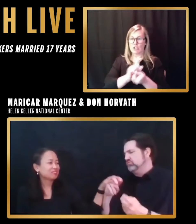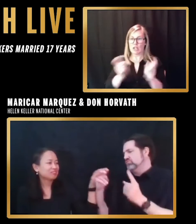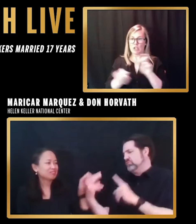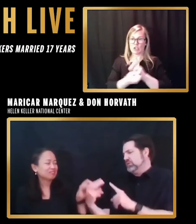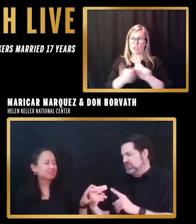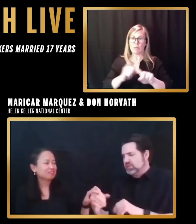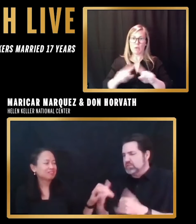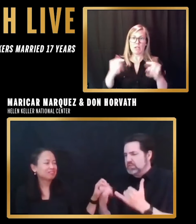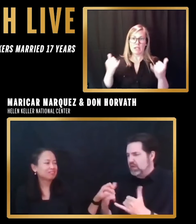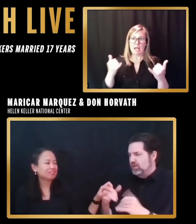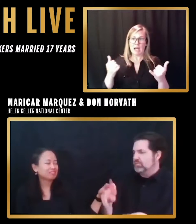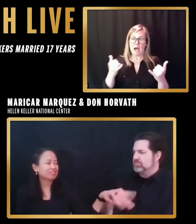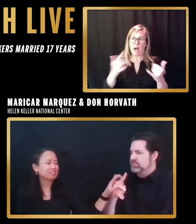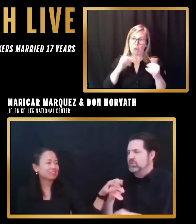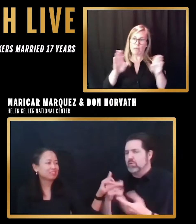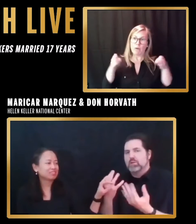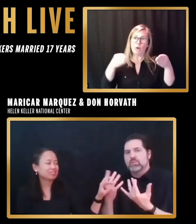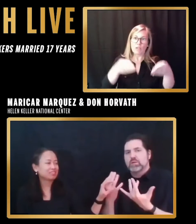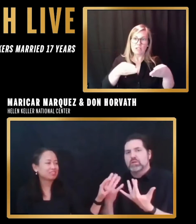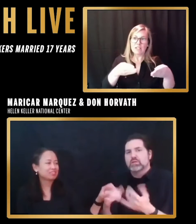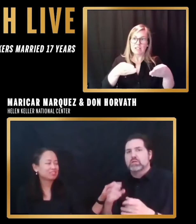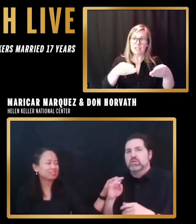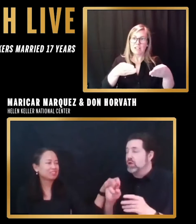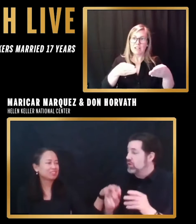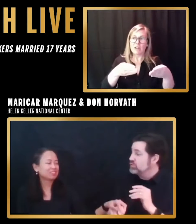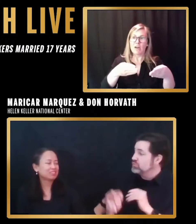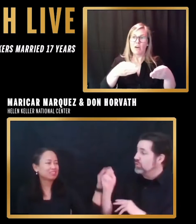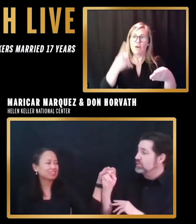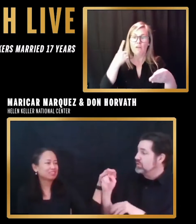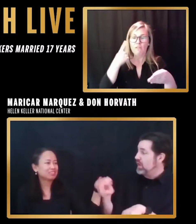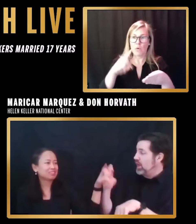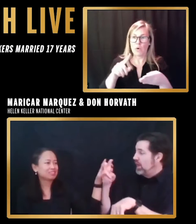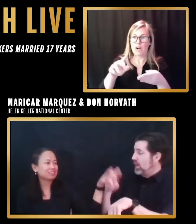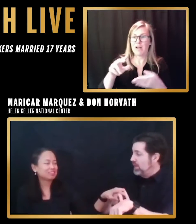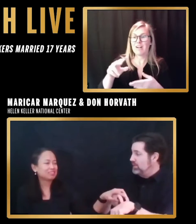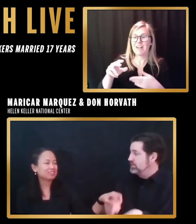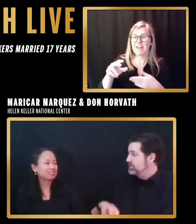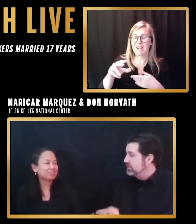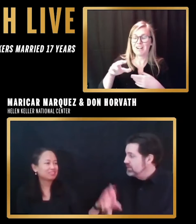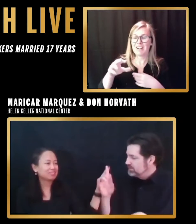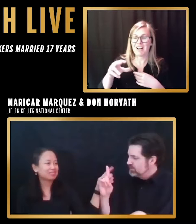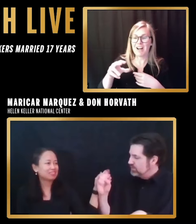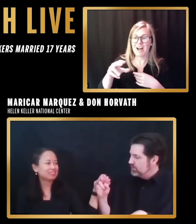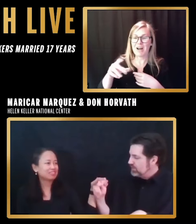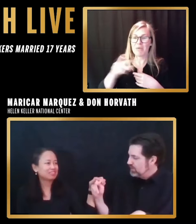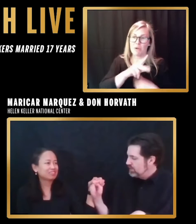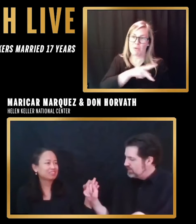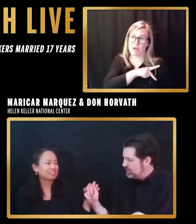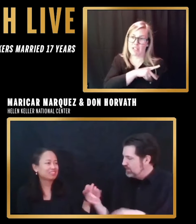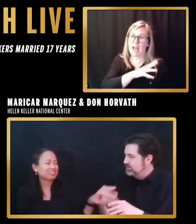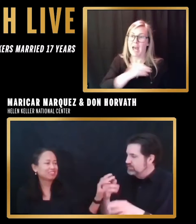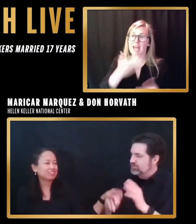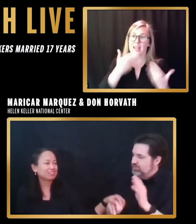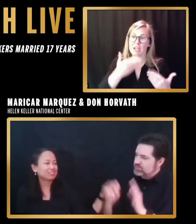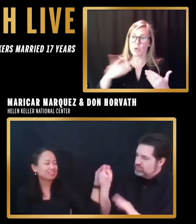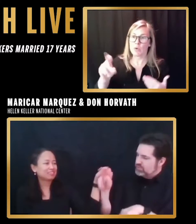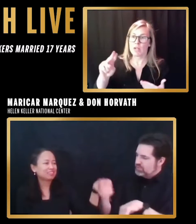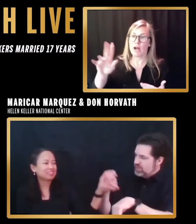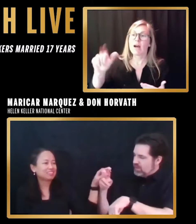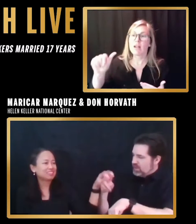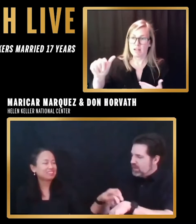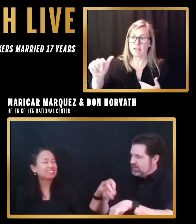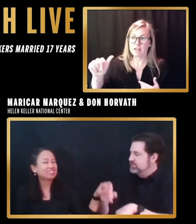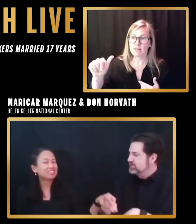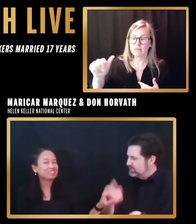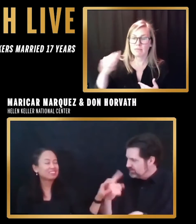to personally, and we have Northern Ireland as well. Thank you, Donna, for joining us again from Northern Ireland.